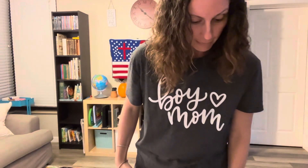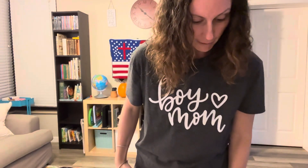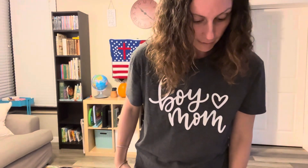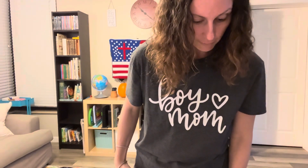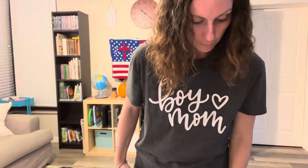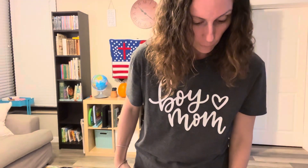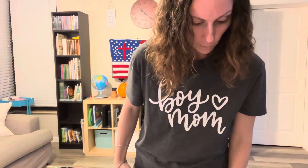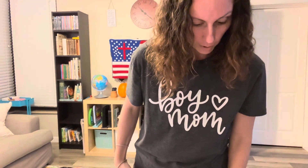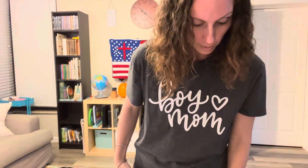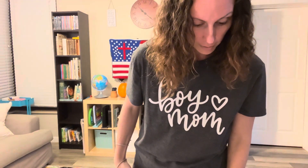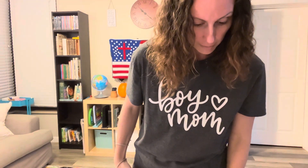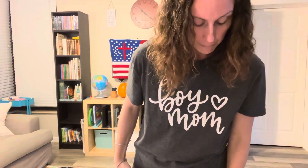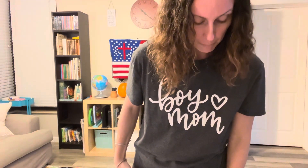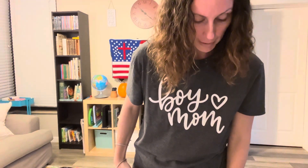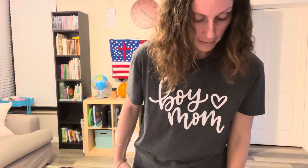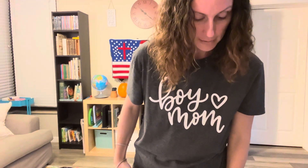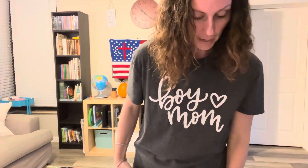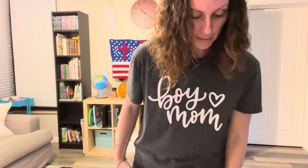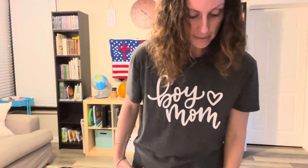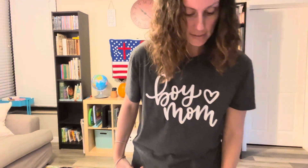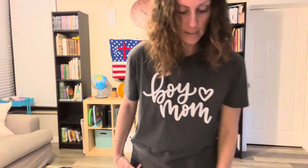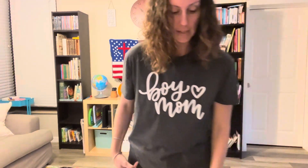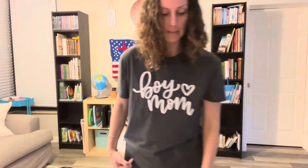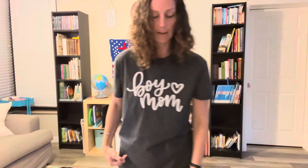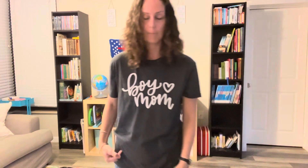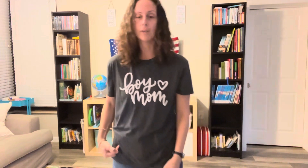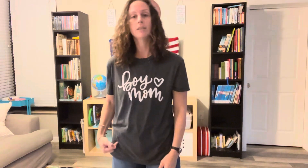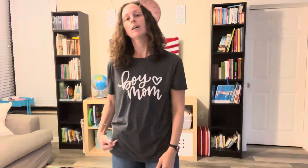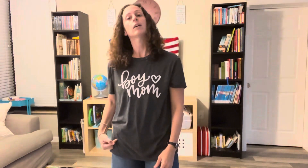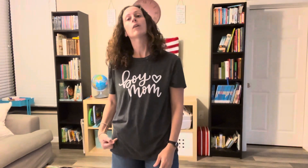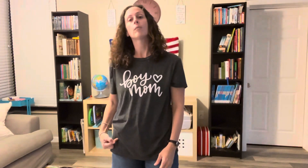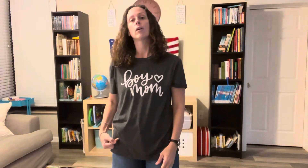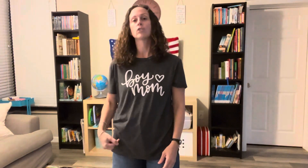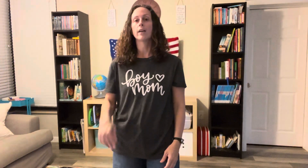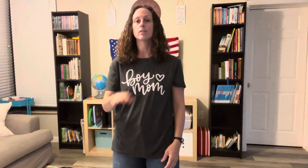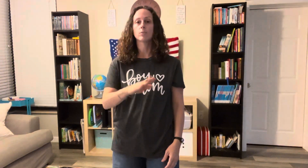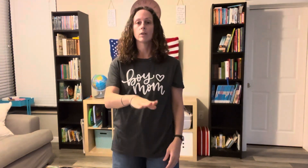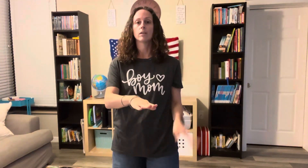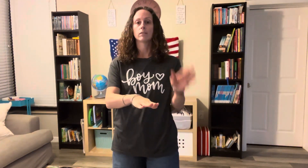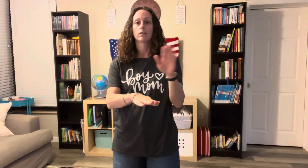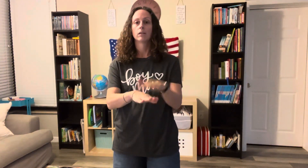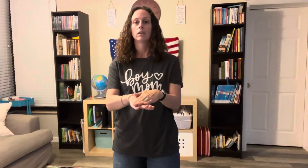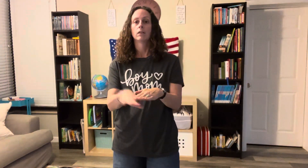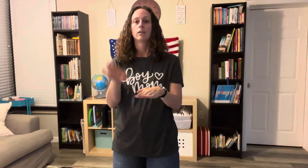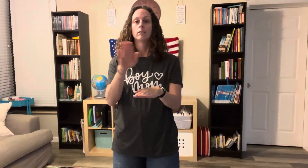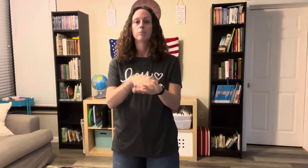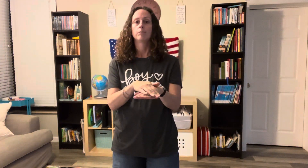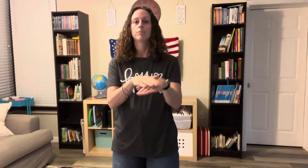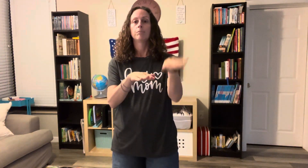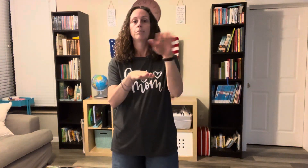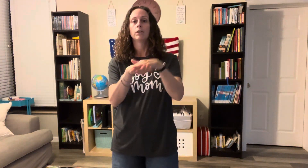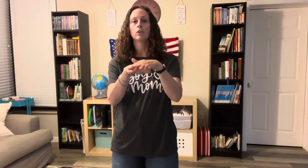then for Ming Dynasty, they built the Great Wall of China, so we're gonna build our